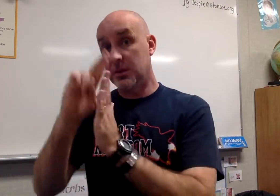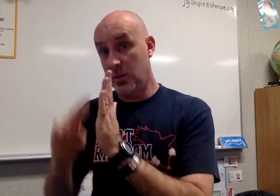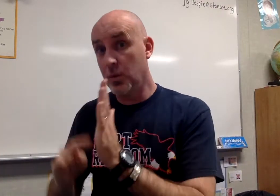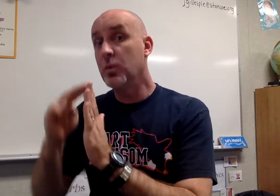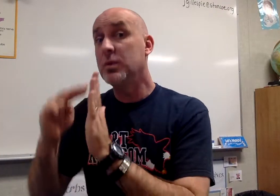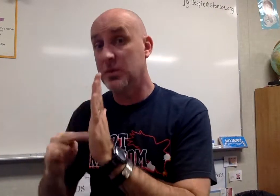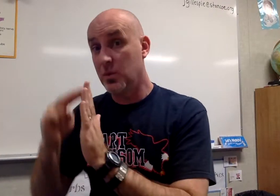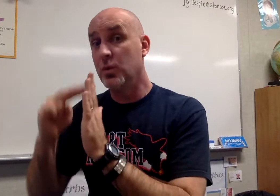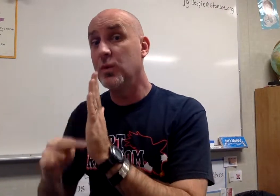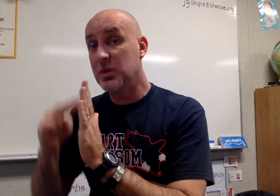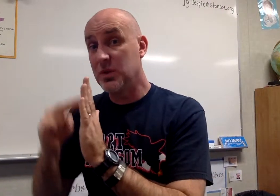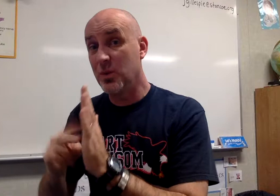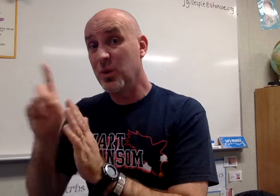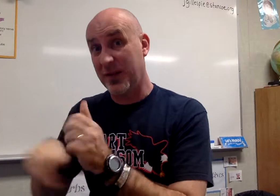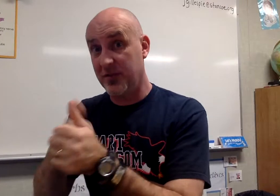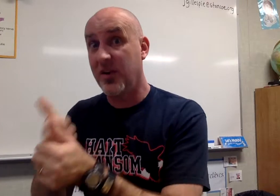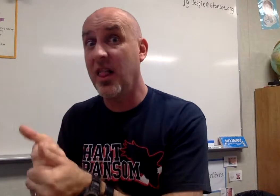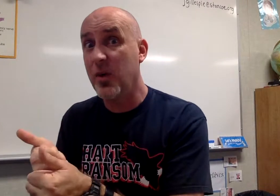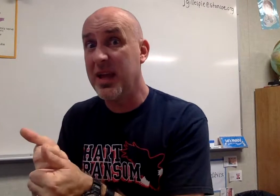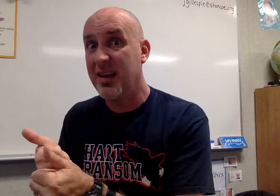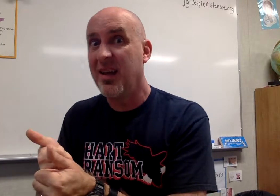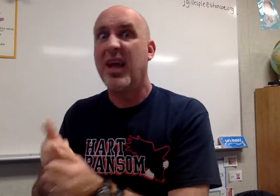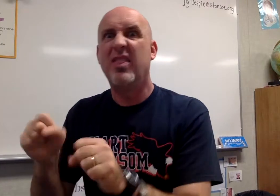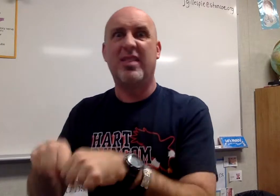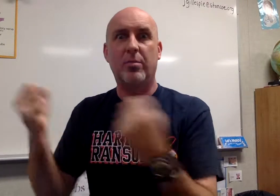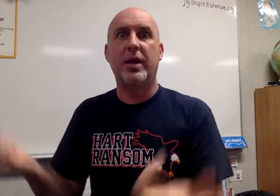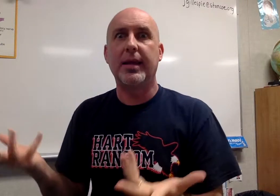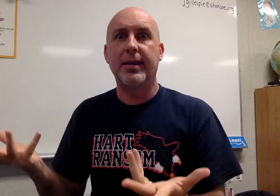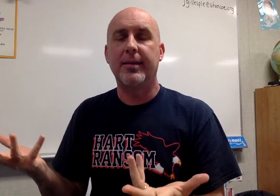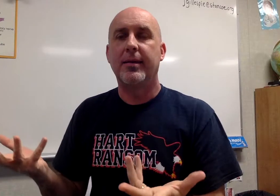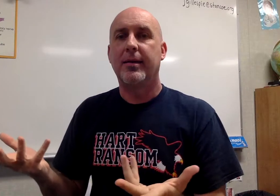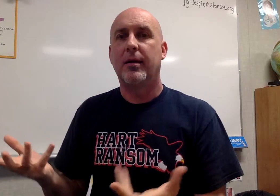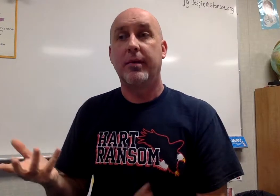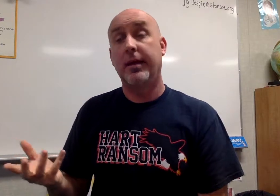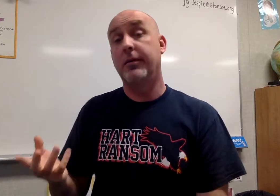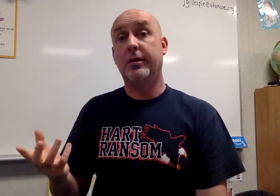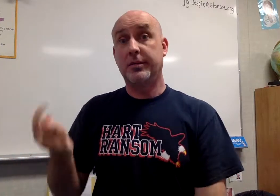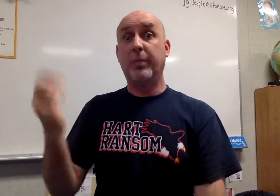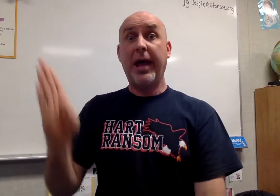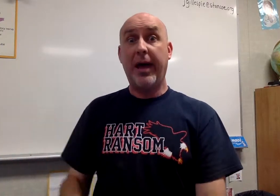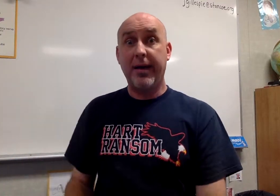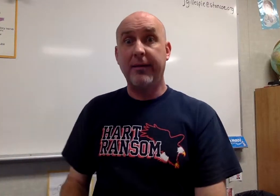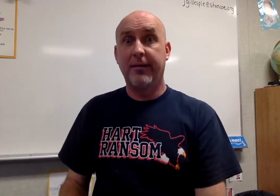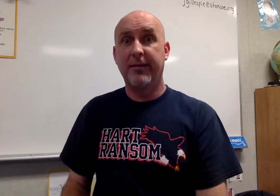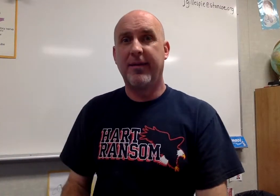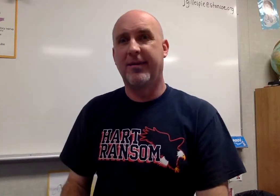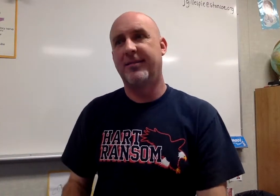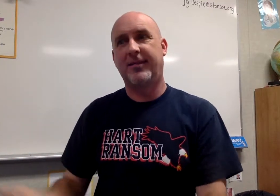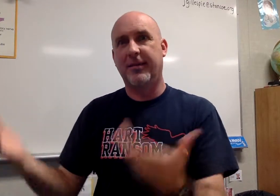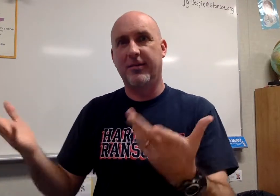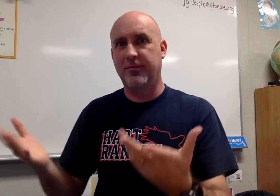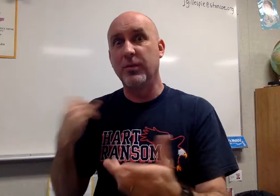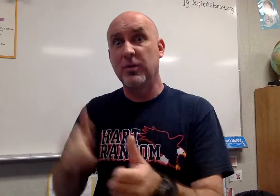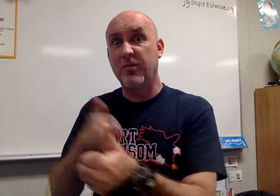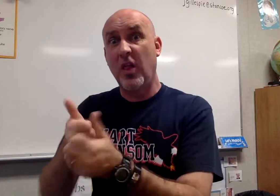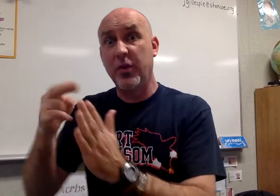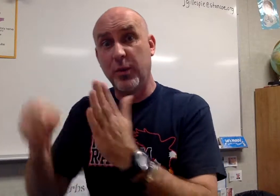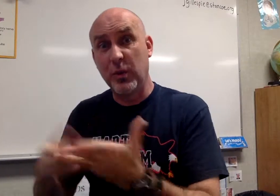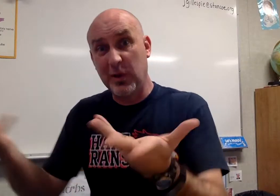the rule, this is the rule, this is the rule, you have to follow it, and then they break it, I'm like, well, too bad. If only you'd followed the rule, now